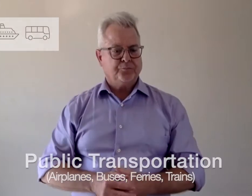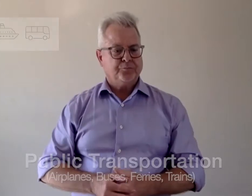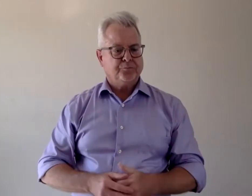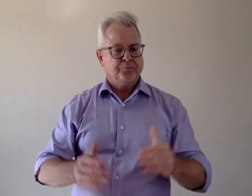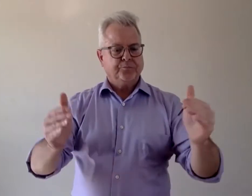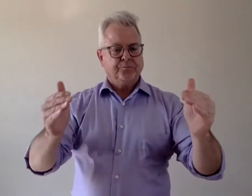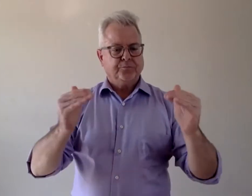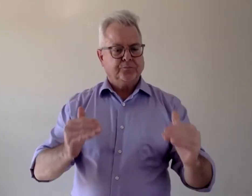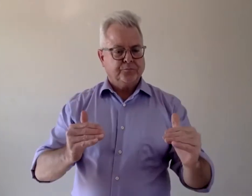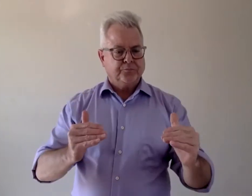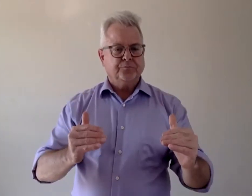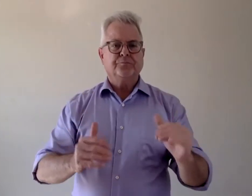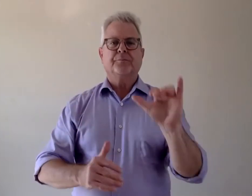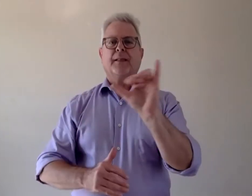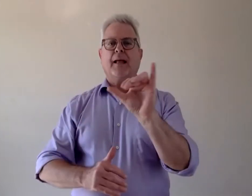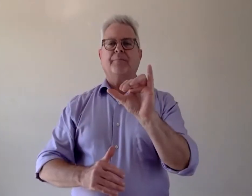also require wearing a mask.